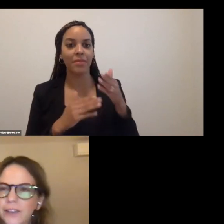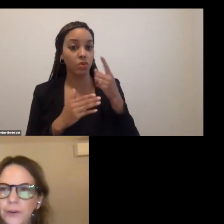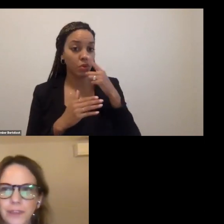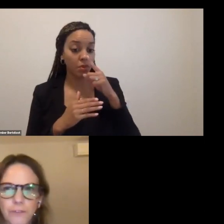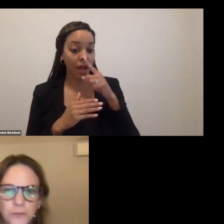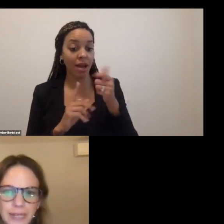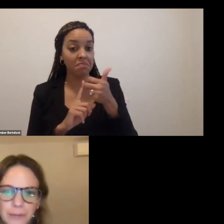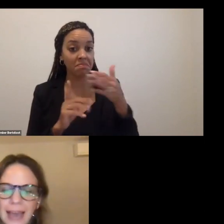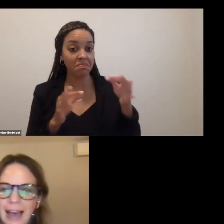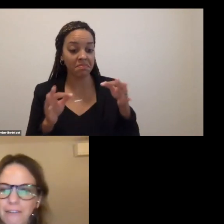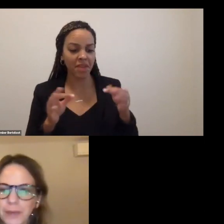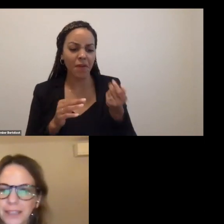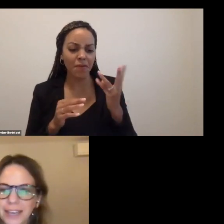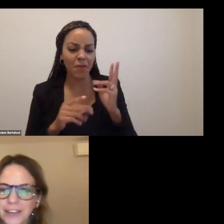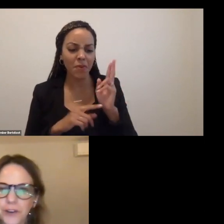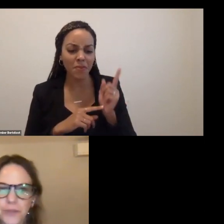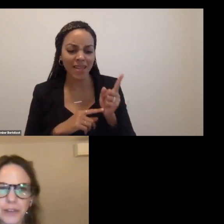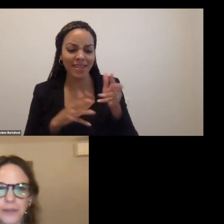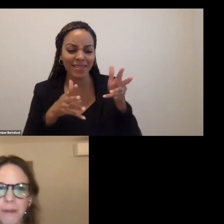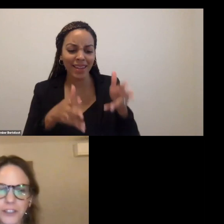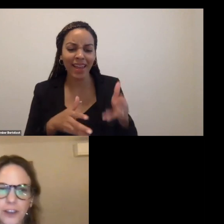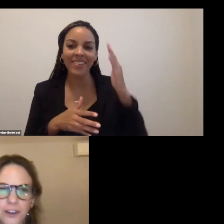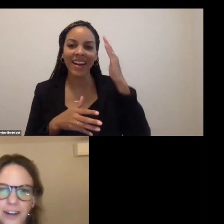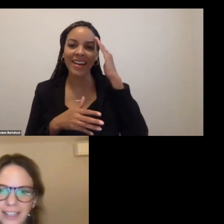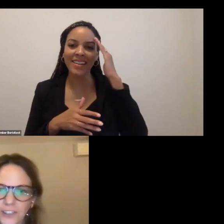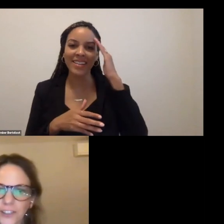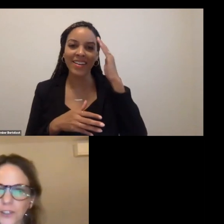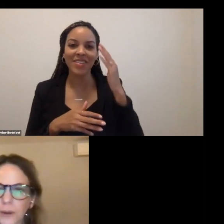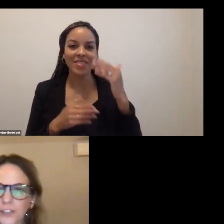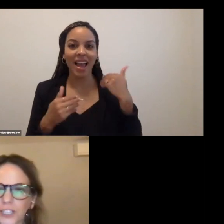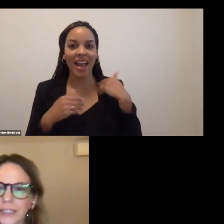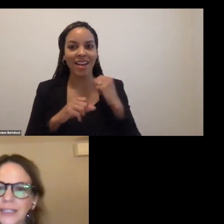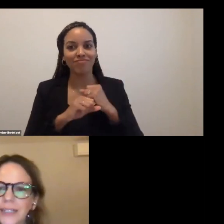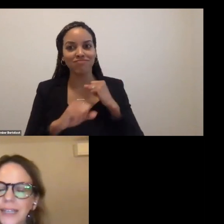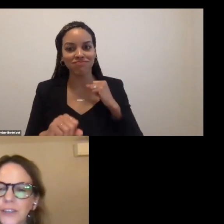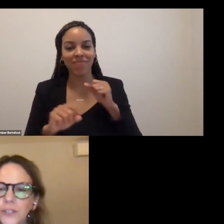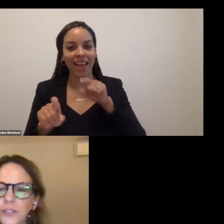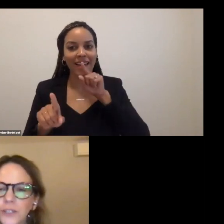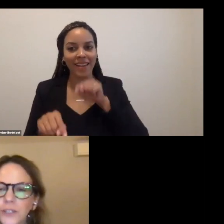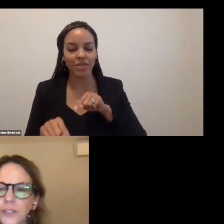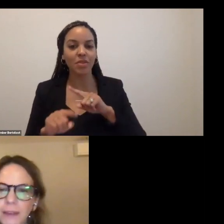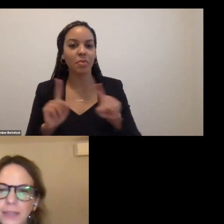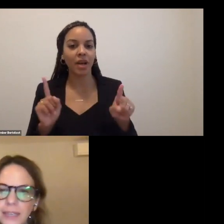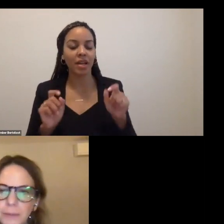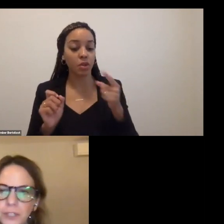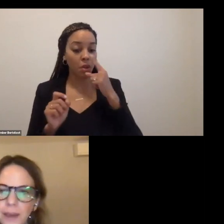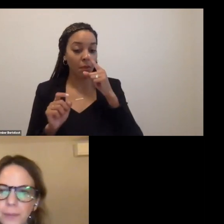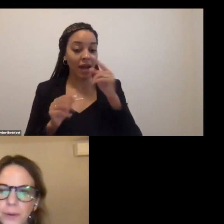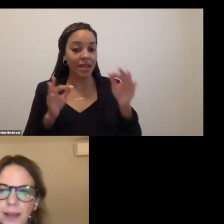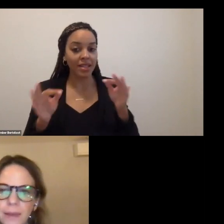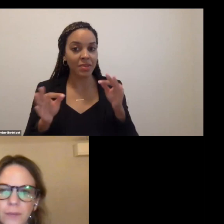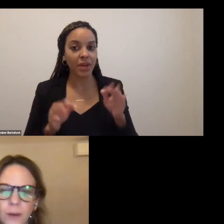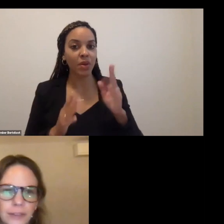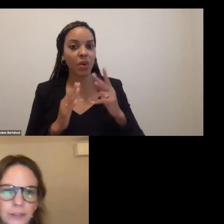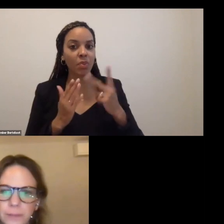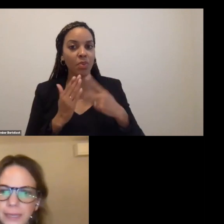in the few minutes we have, because I know that there's a much longer answer to this question, can you speak about the inception of that